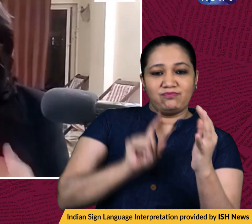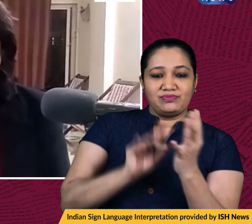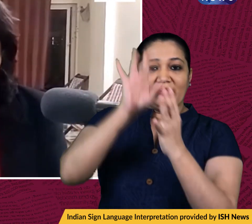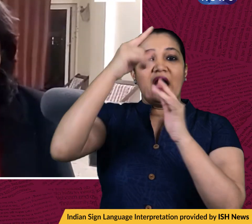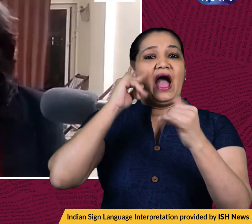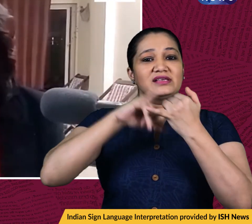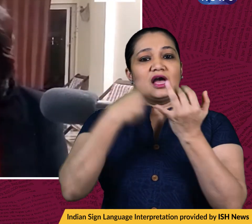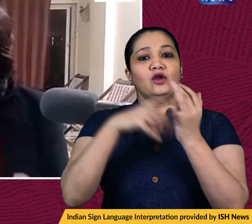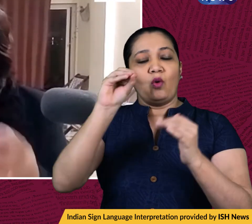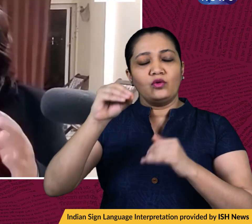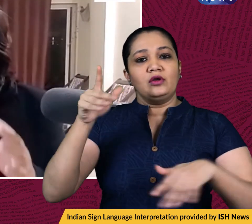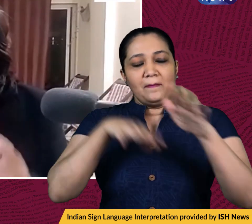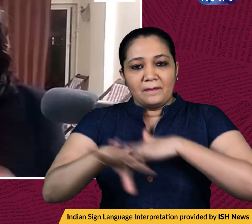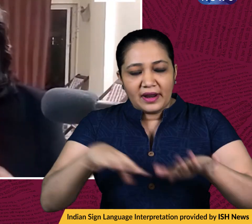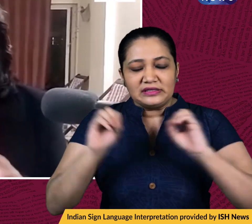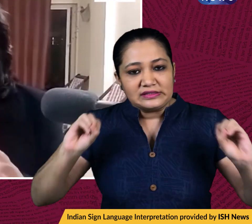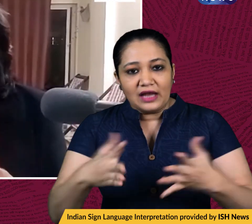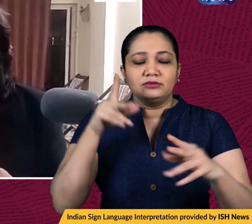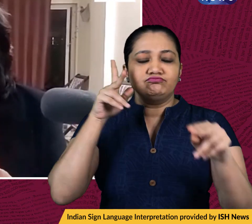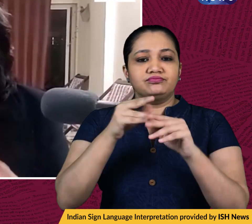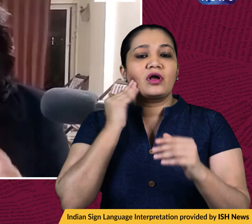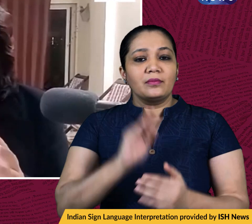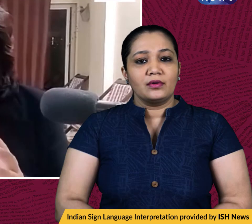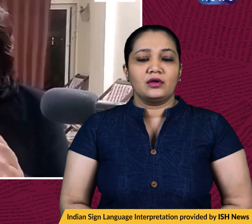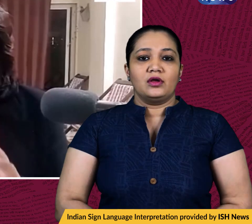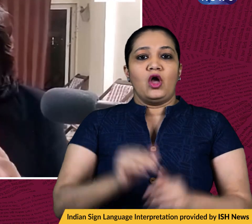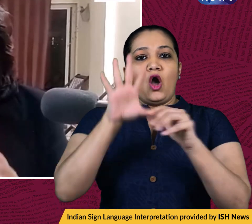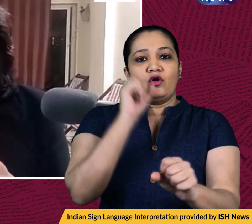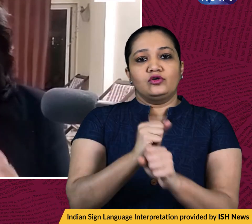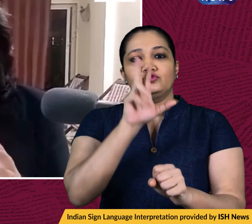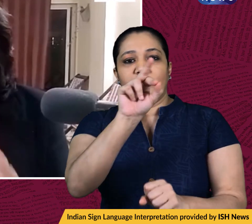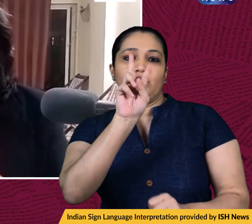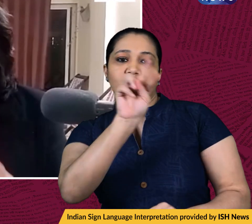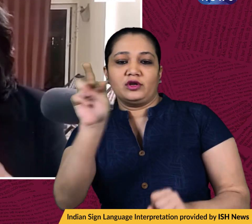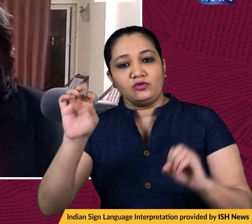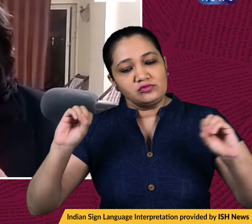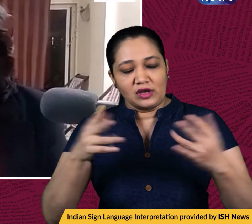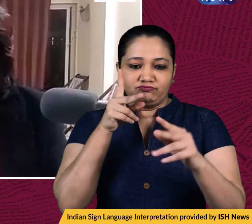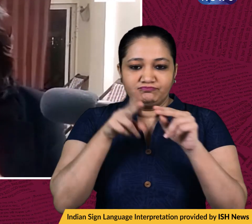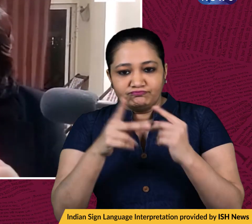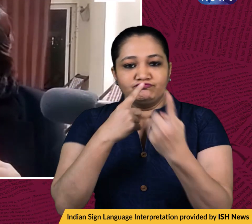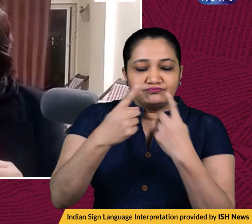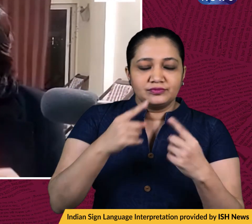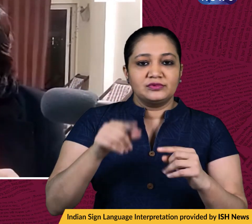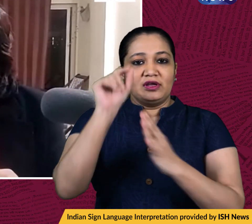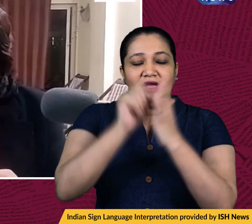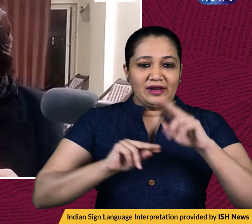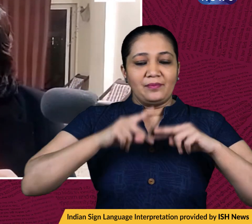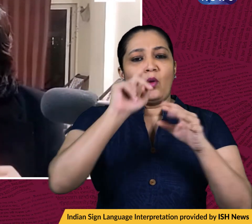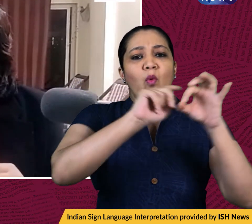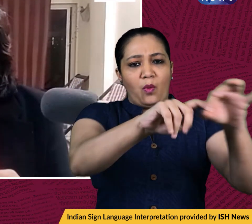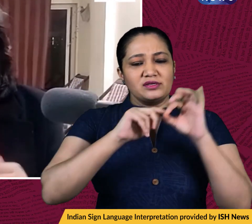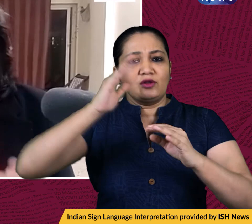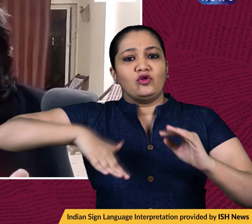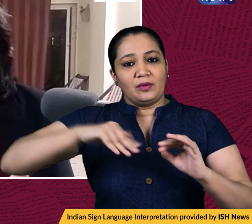Space Research Organization is scheduled to launch in August 2022. Now, in a written reply